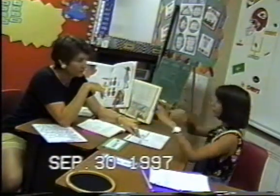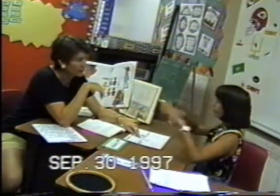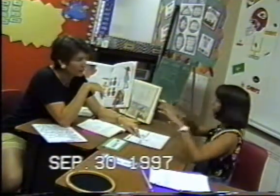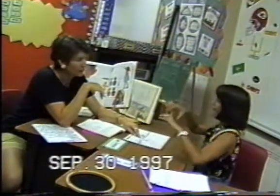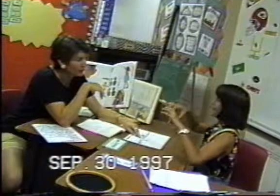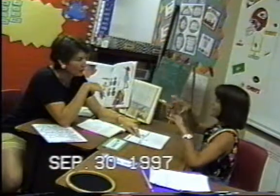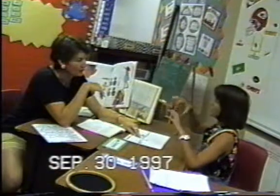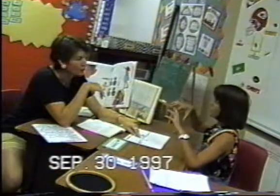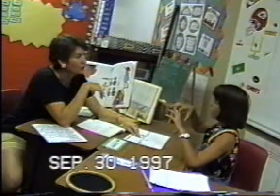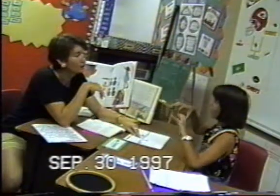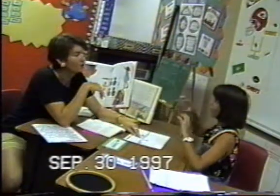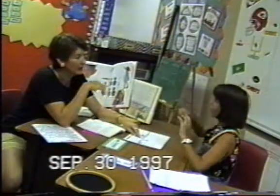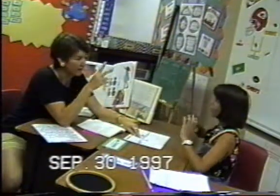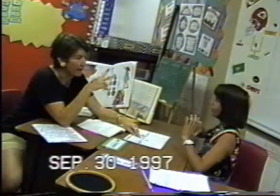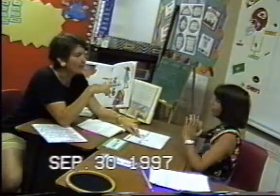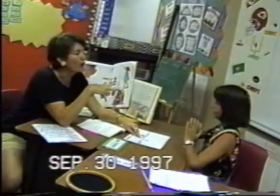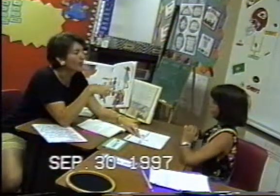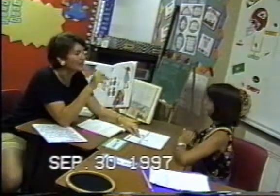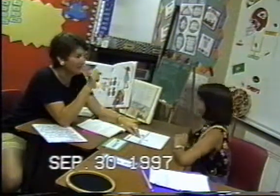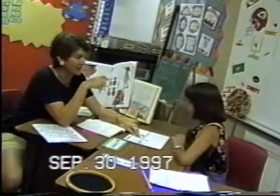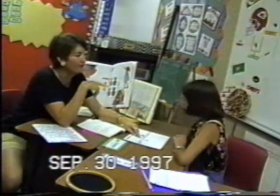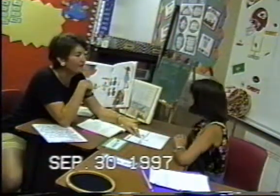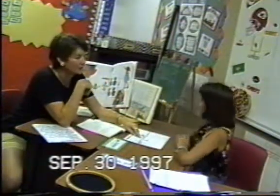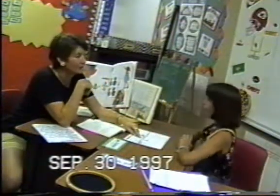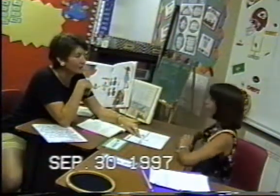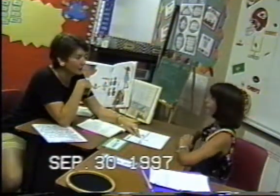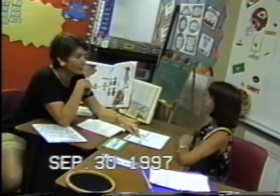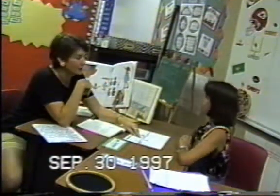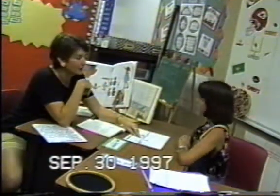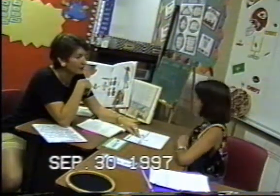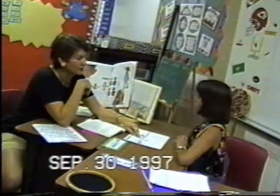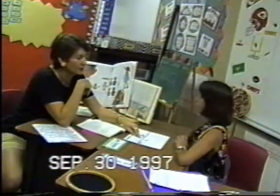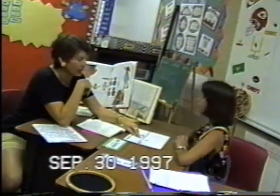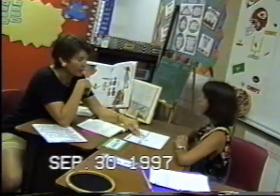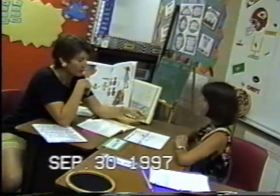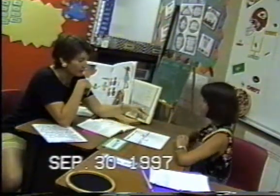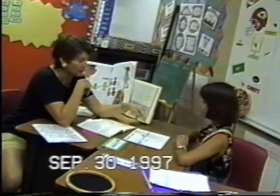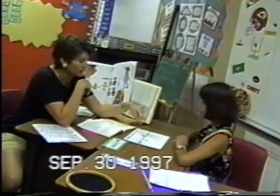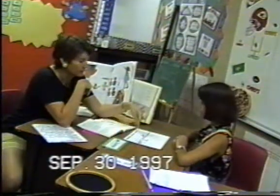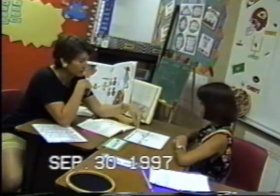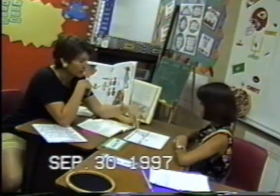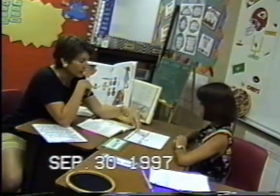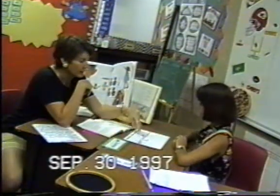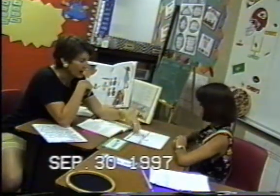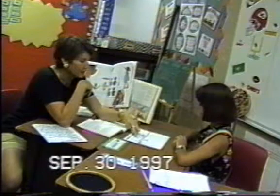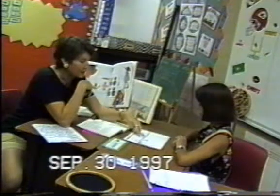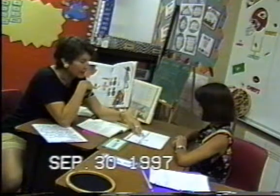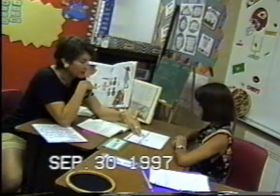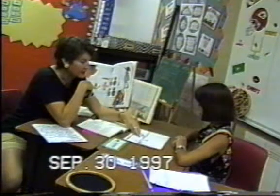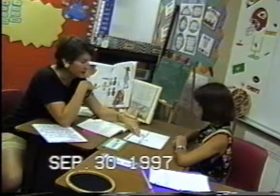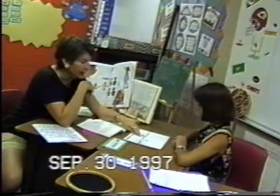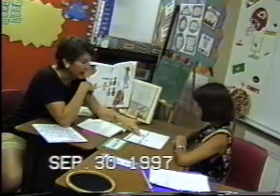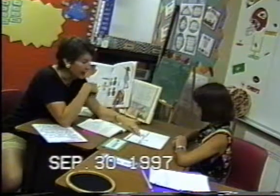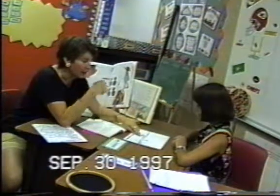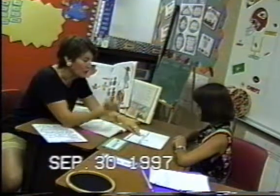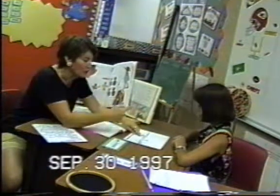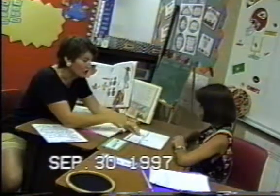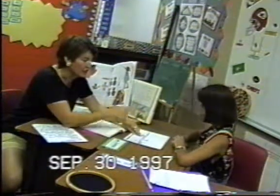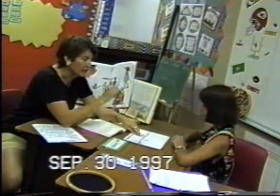it vibrates. It vibrates, Vibrates. right? It vibrates and it goes to